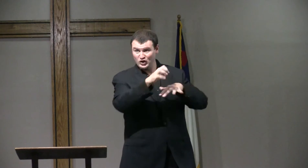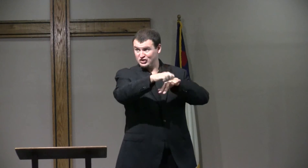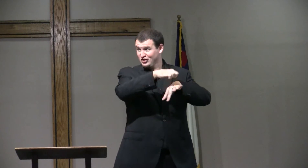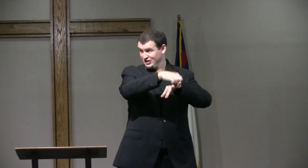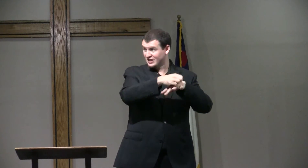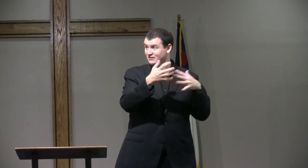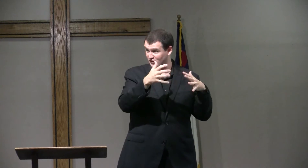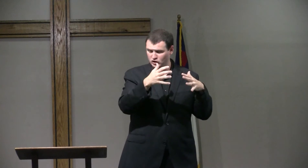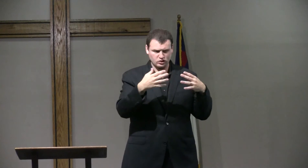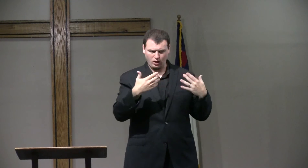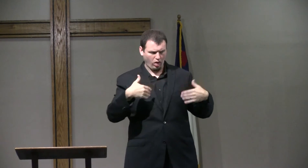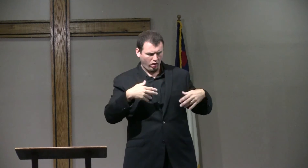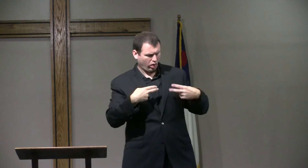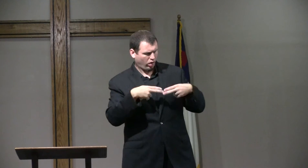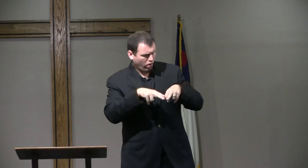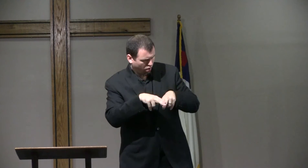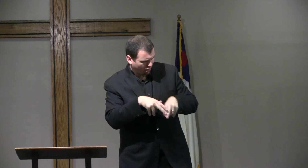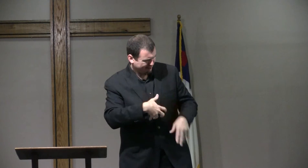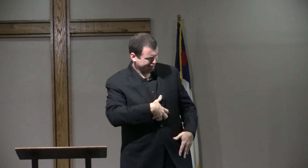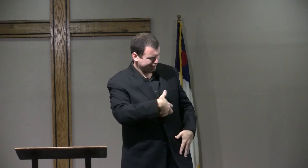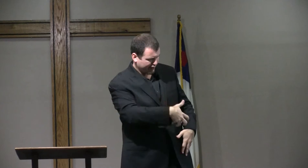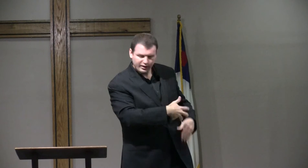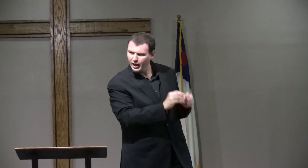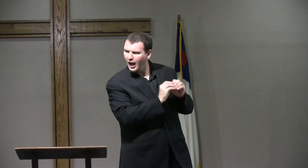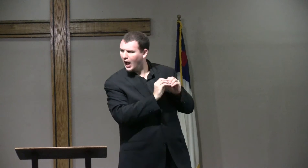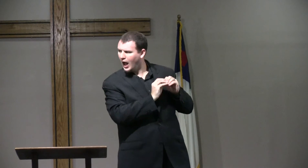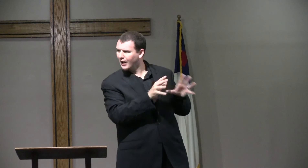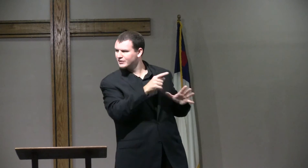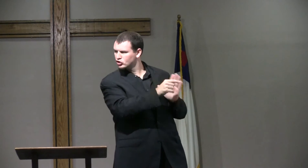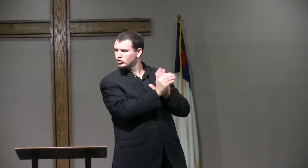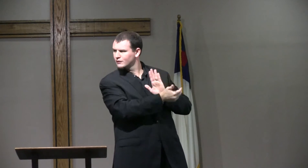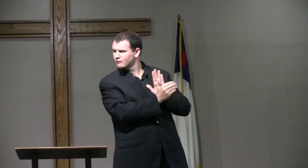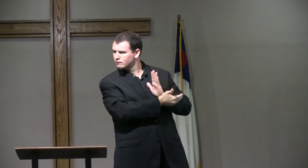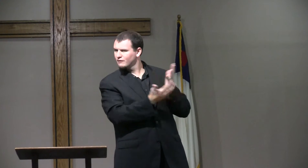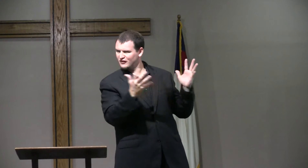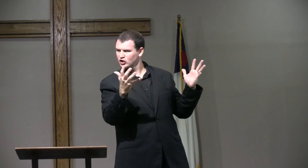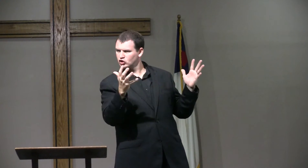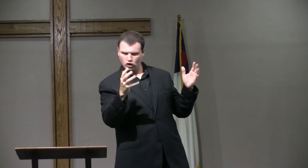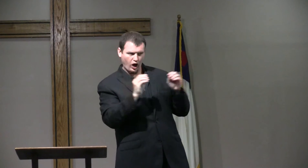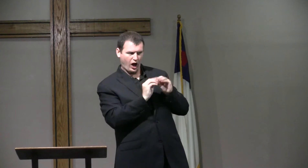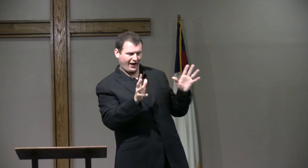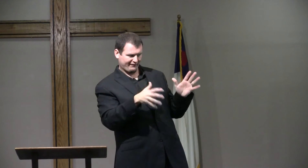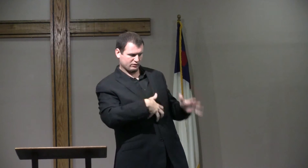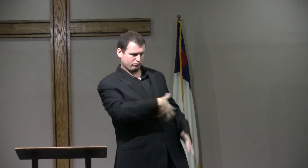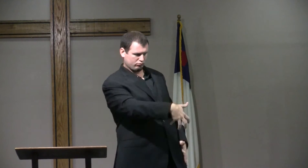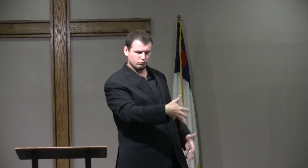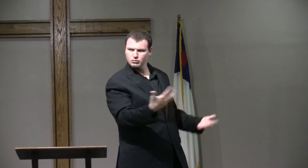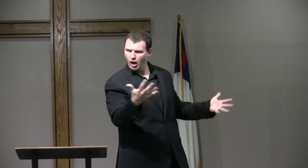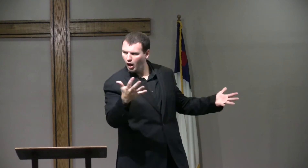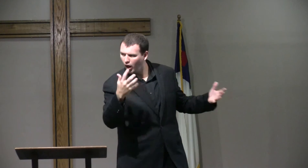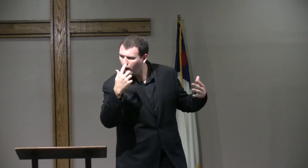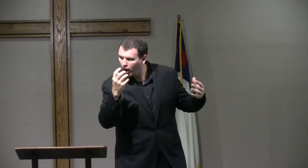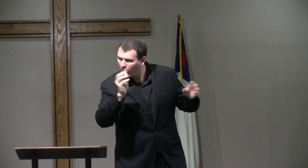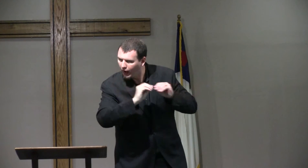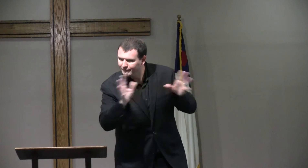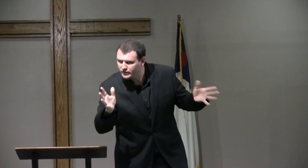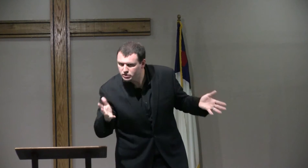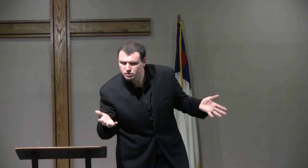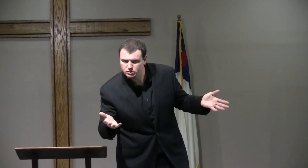haven't been together, they've been engaged, and then she was pregnant, so obviously she